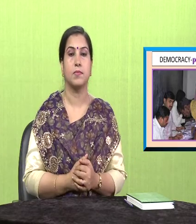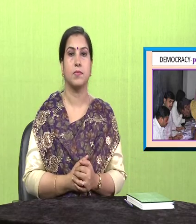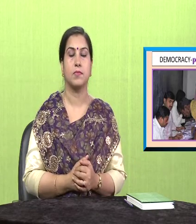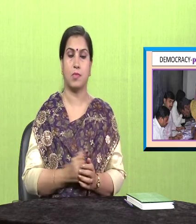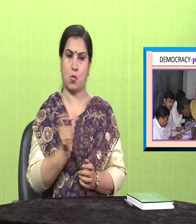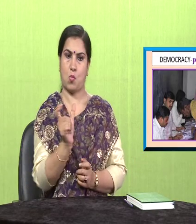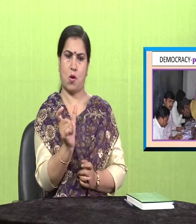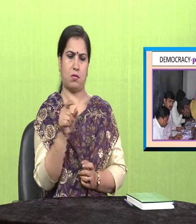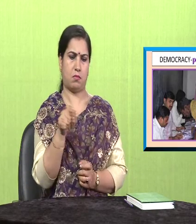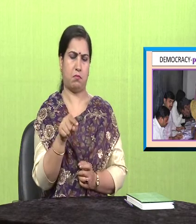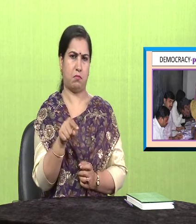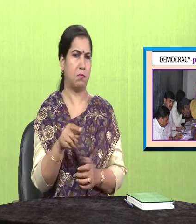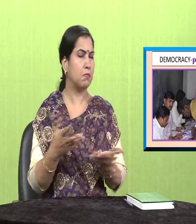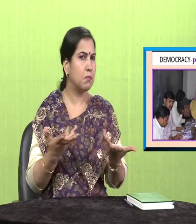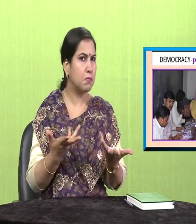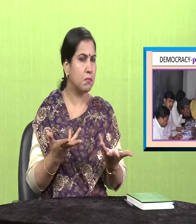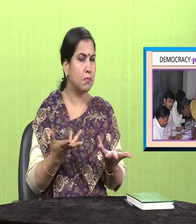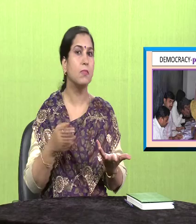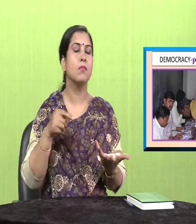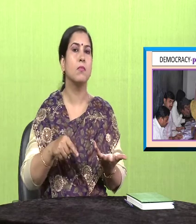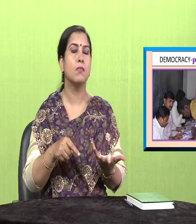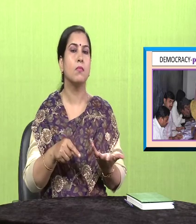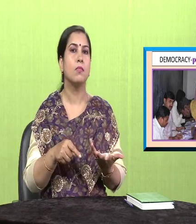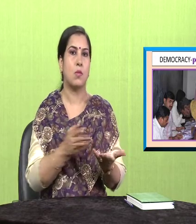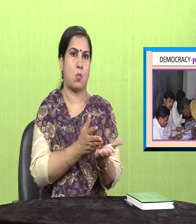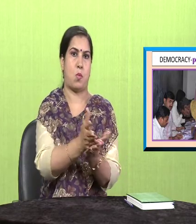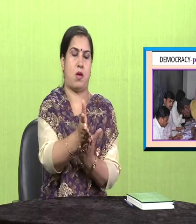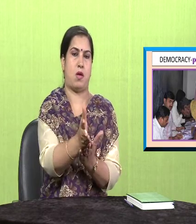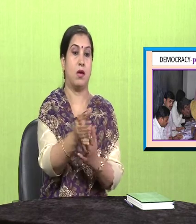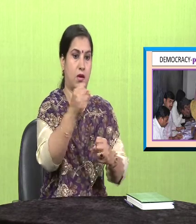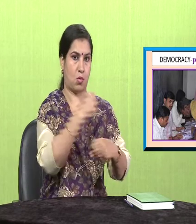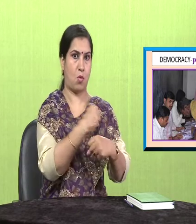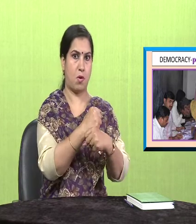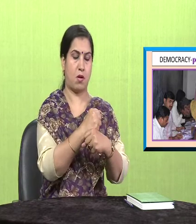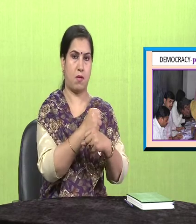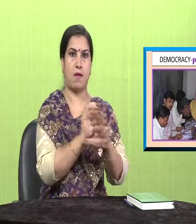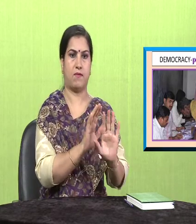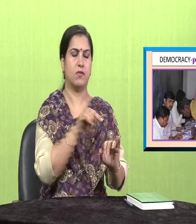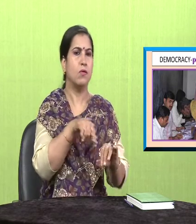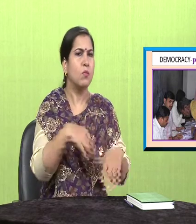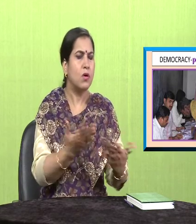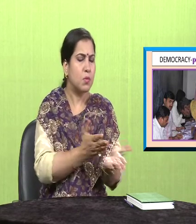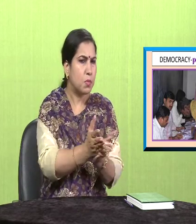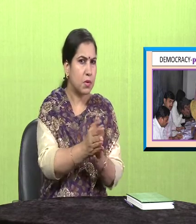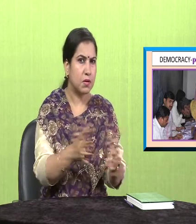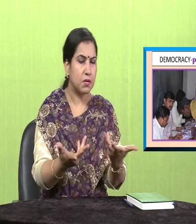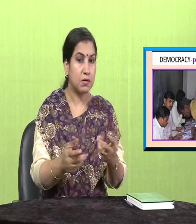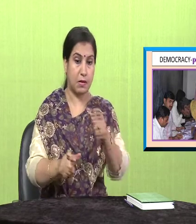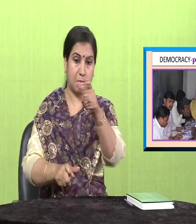democracy is basically a system of government in which the citizens have